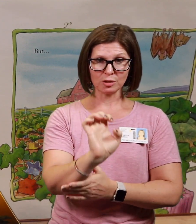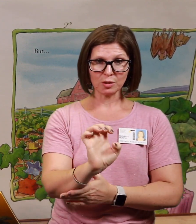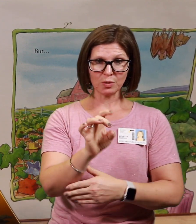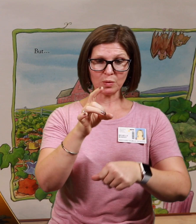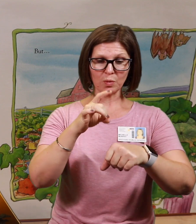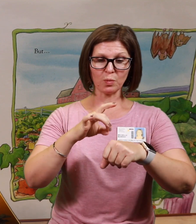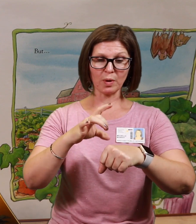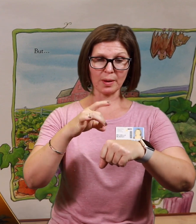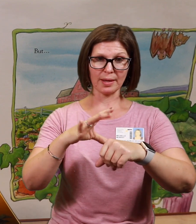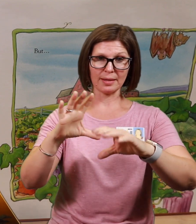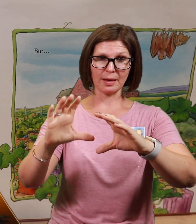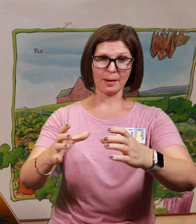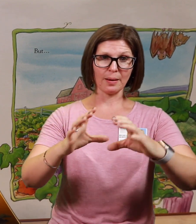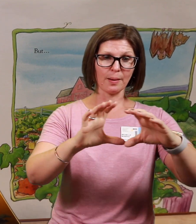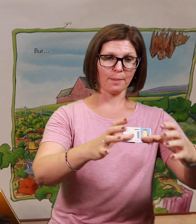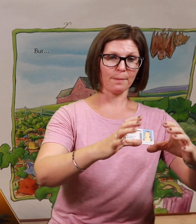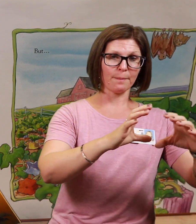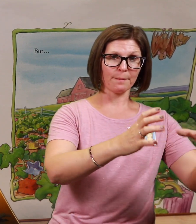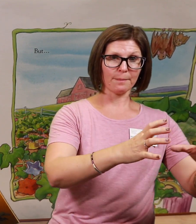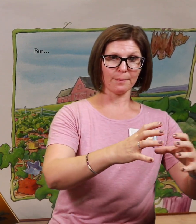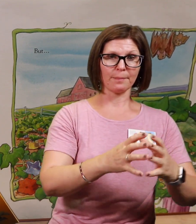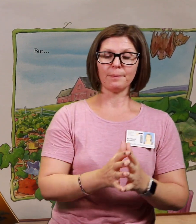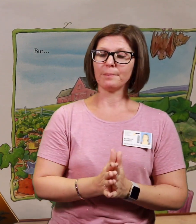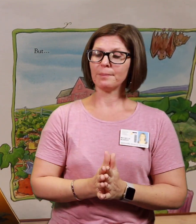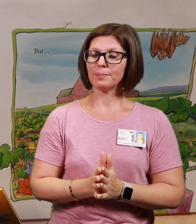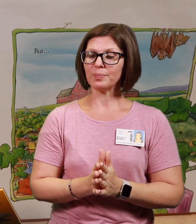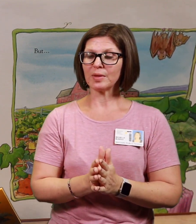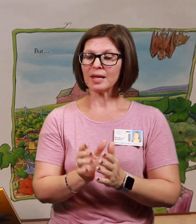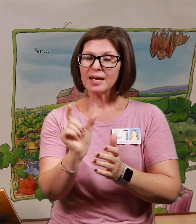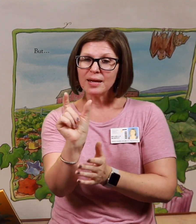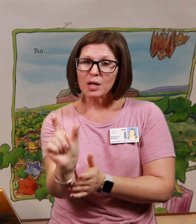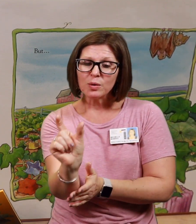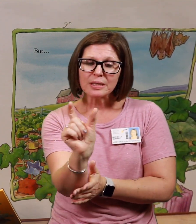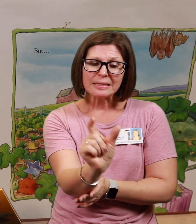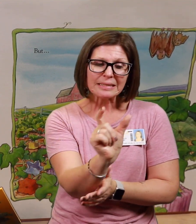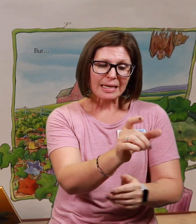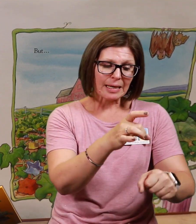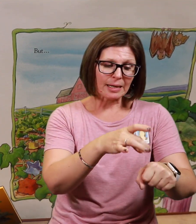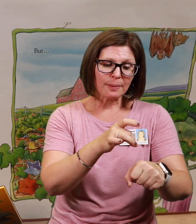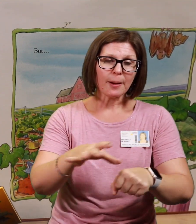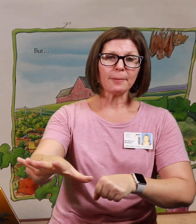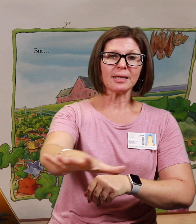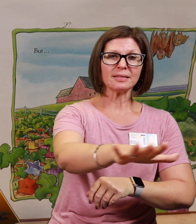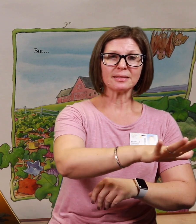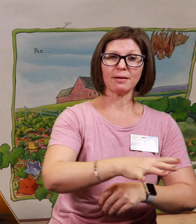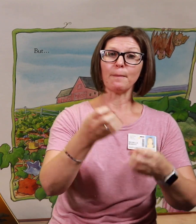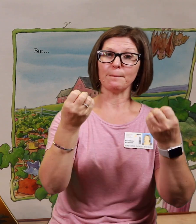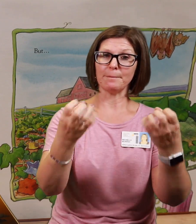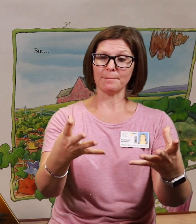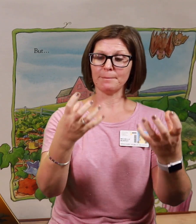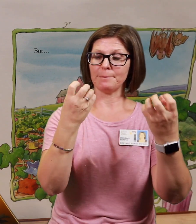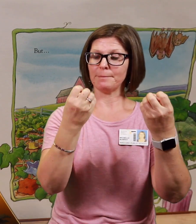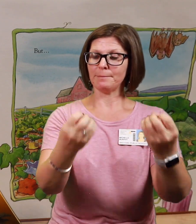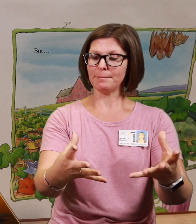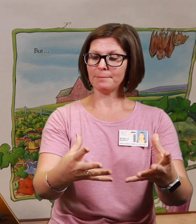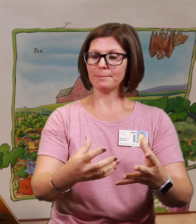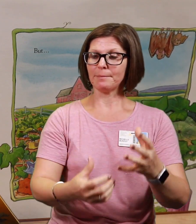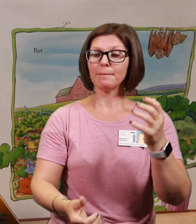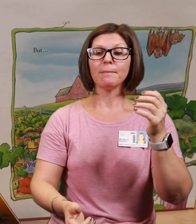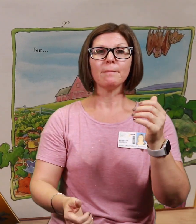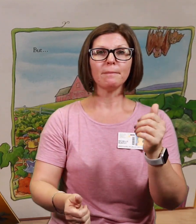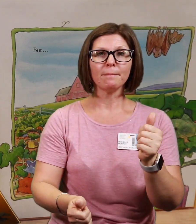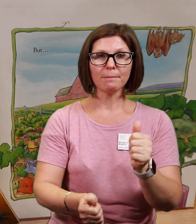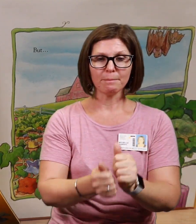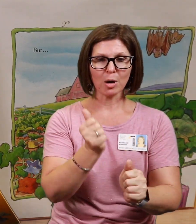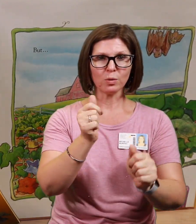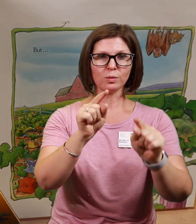pumpkin patch began to bloom, there were tiny pumpkins everywhere, hundreds and hundreds, most of